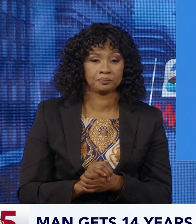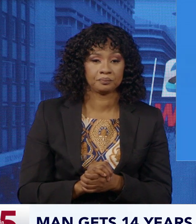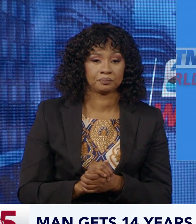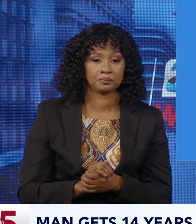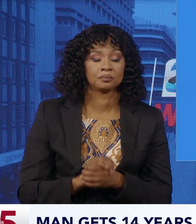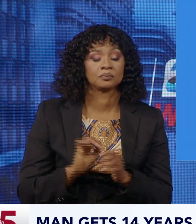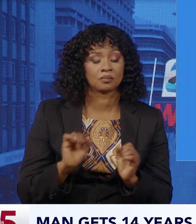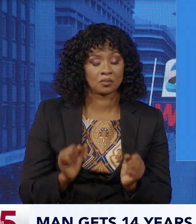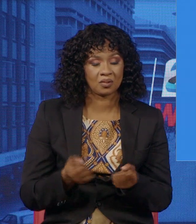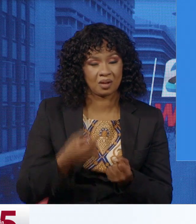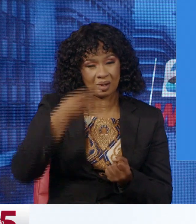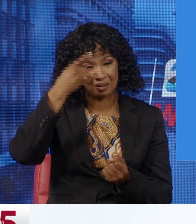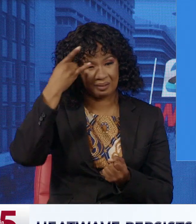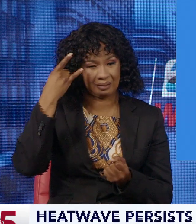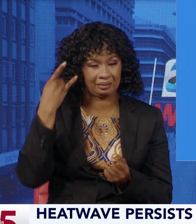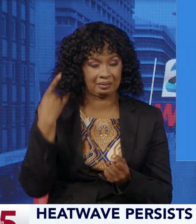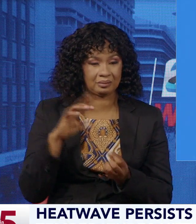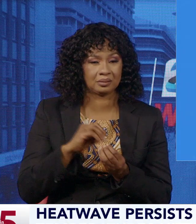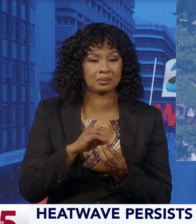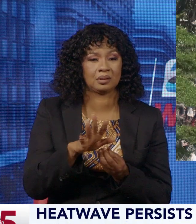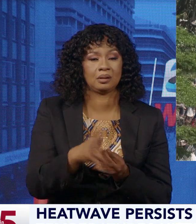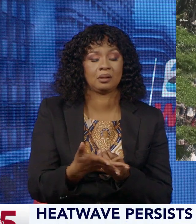A scorching heat wave